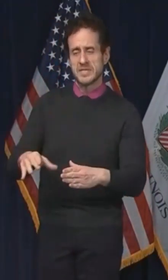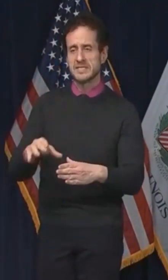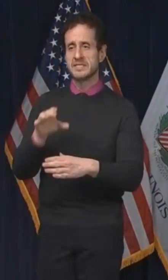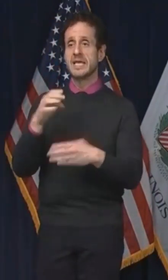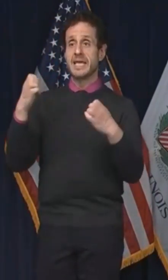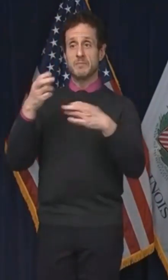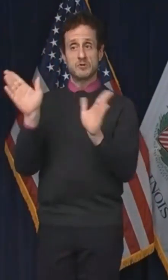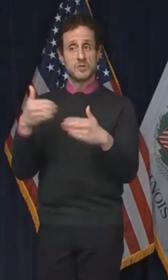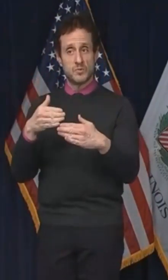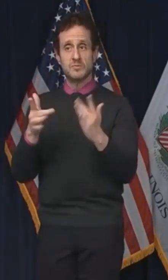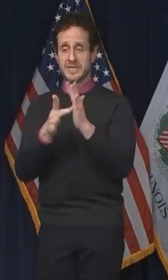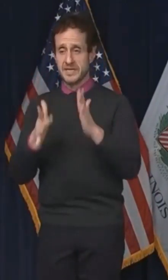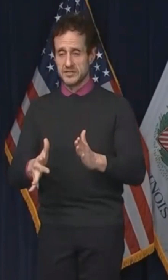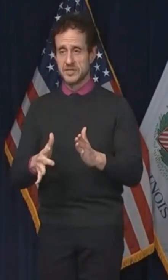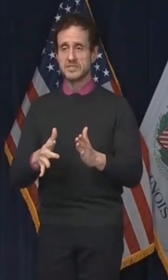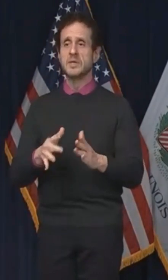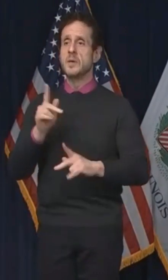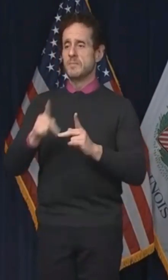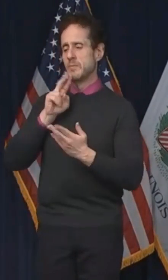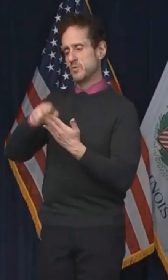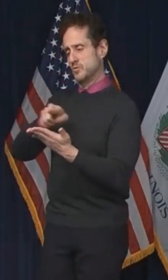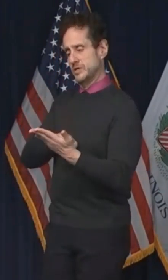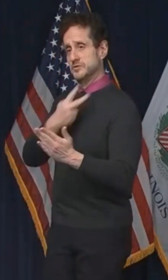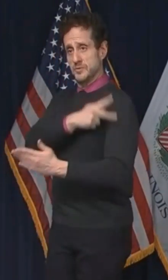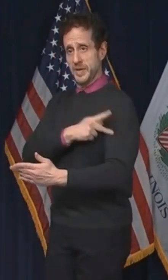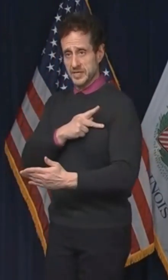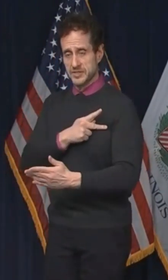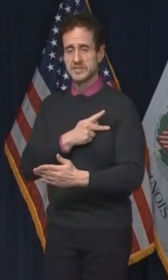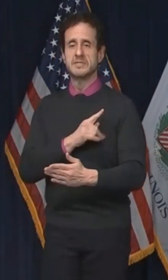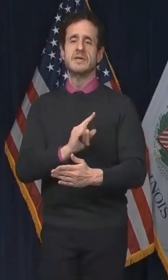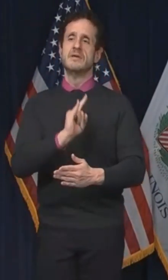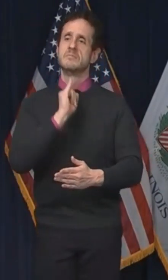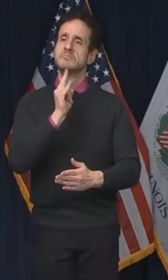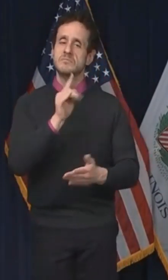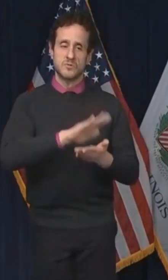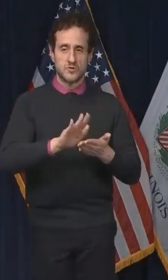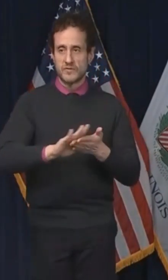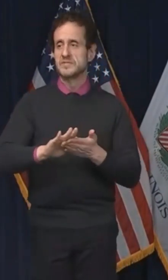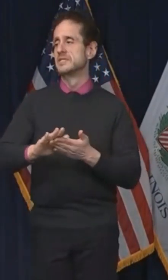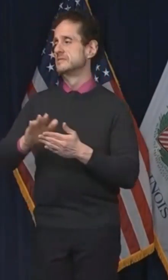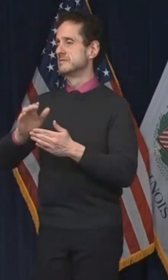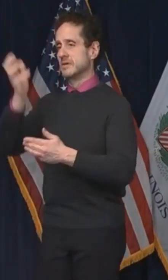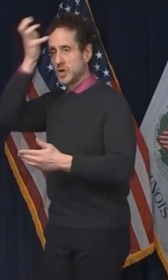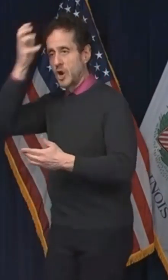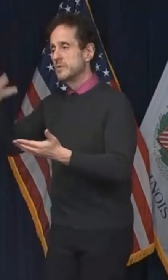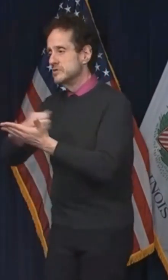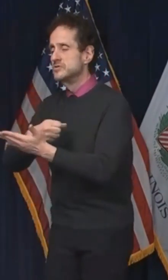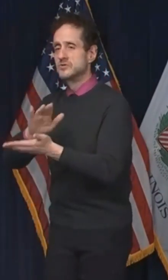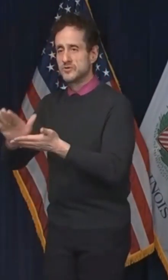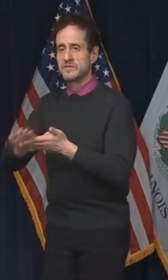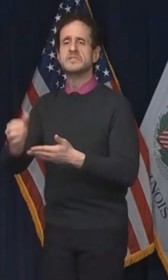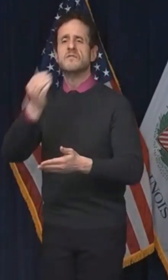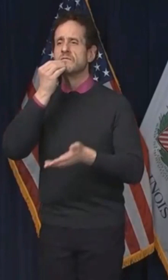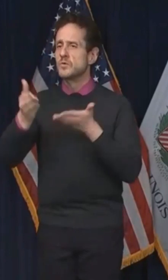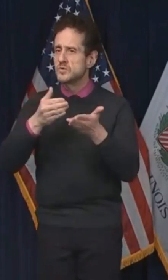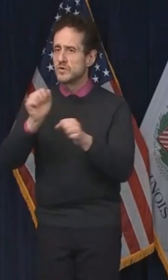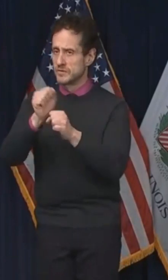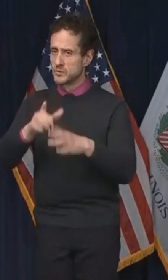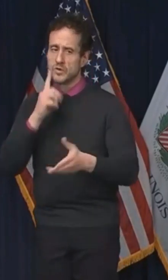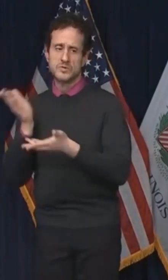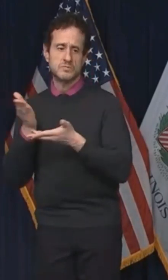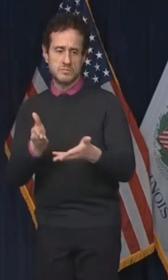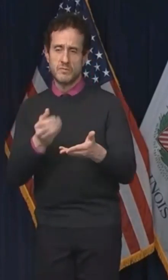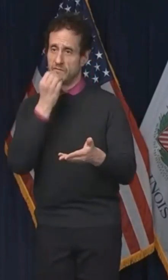technicians, registration staffers, sanitation services, and the hospital food service workers who keep our patients